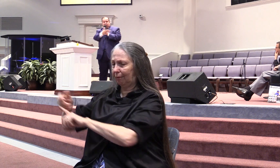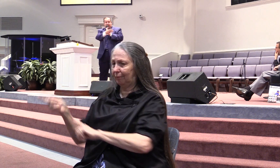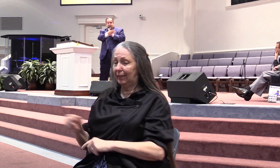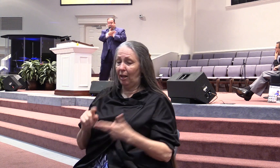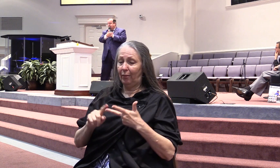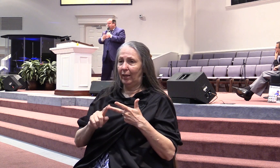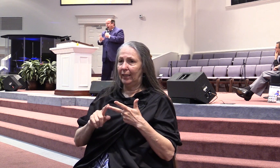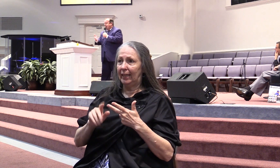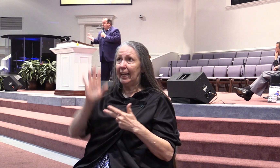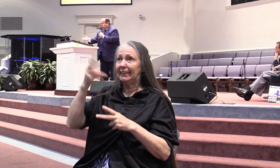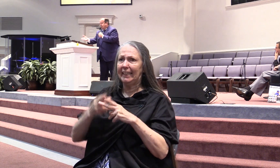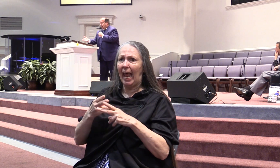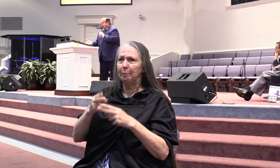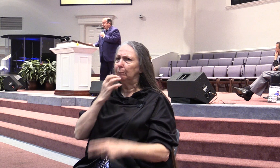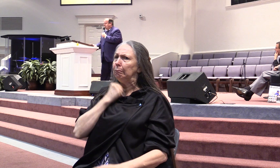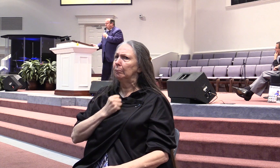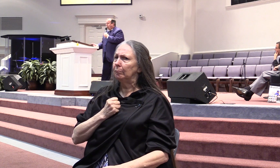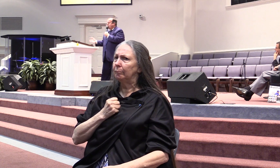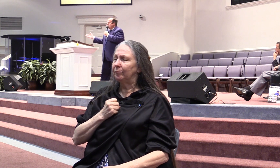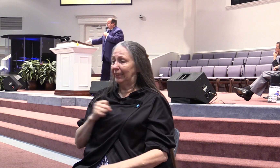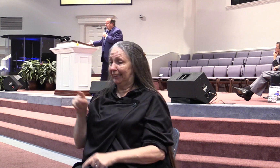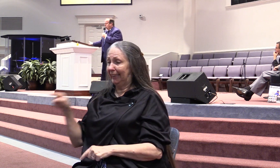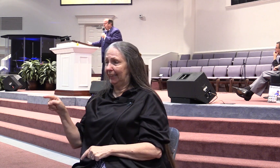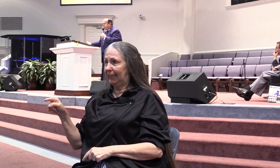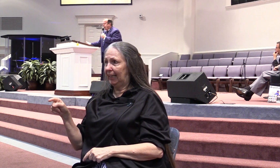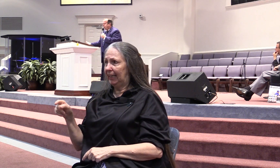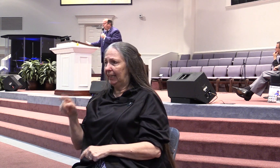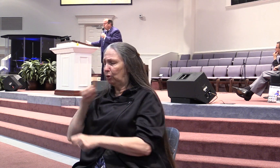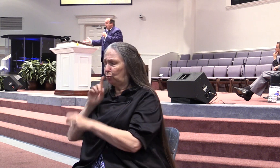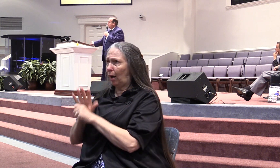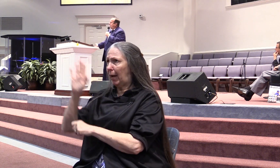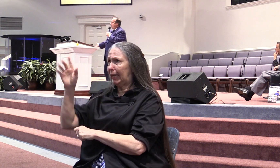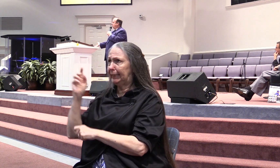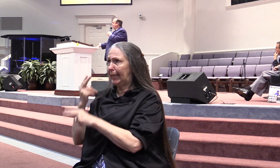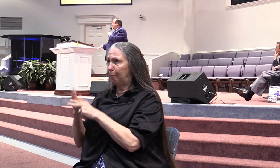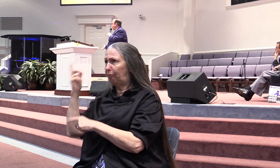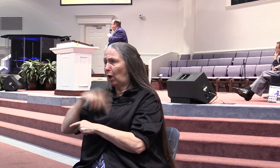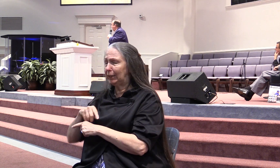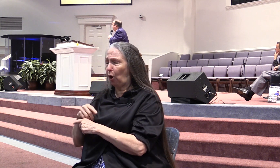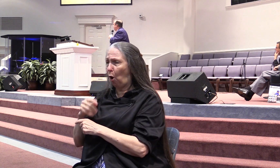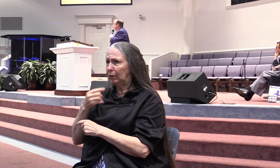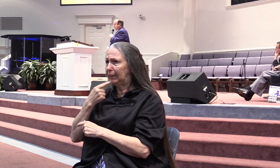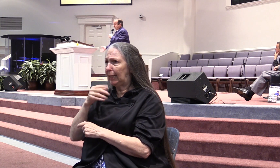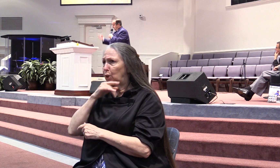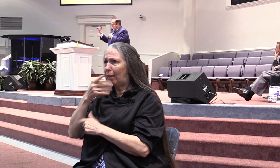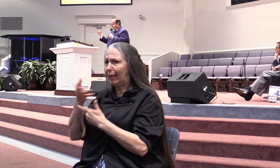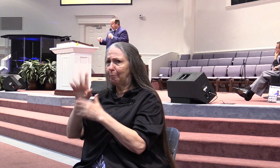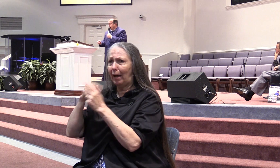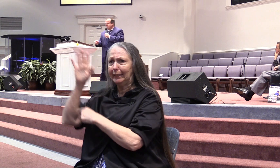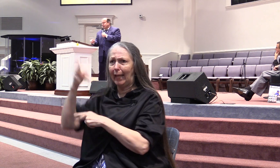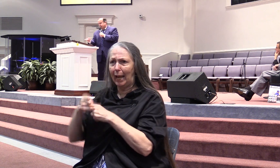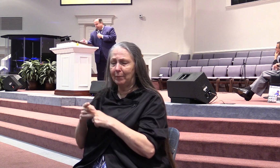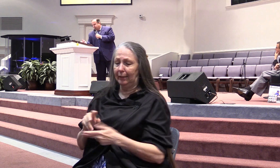3, don't take his name in vain, right? Here's Leviticus 19 and 12. Ye shall not swear by my name falsely, neither shalt thou profane the name of thy God. There's